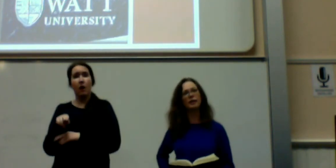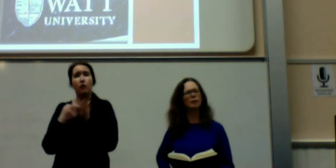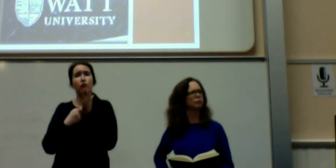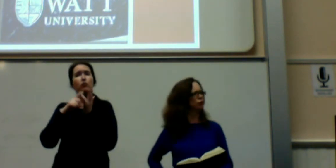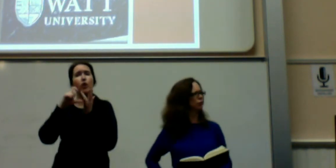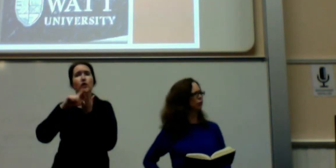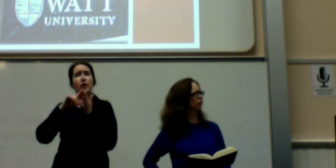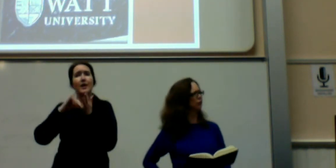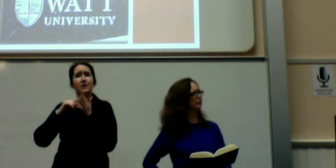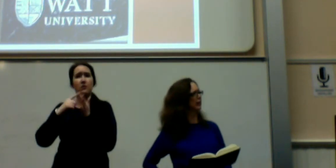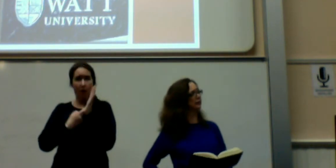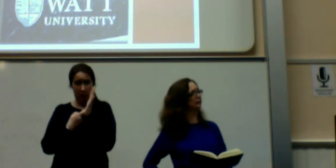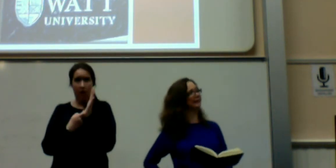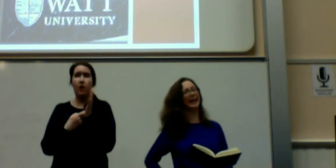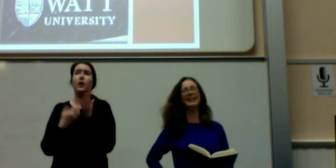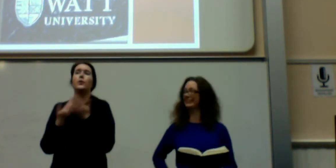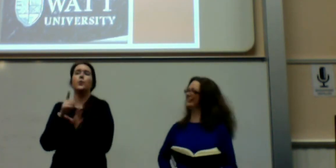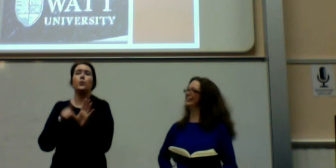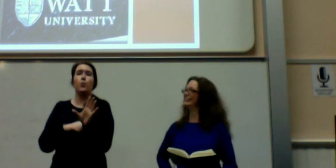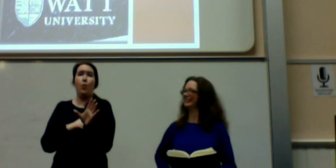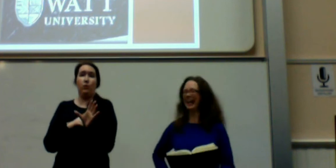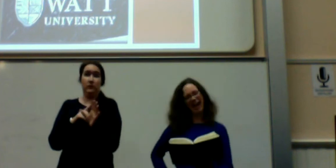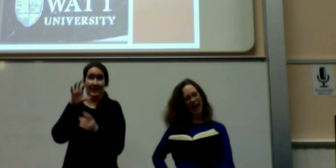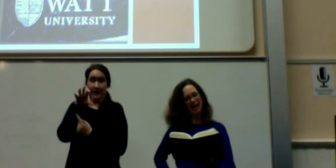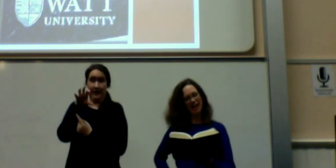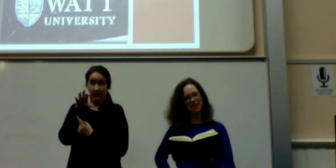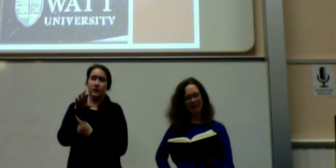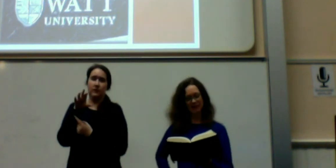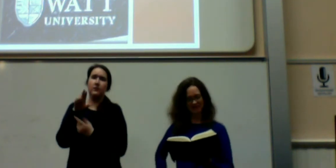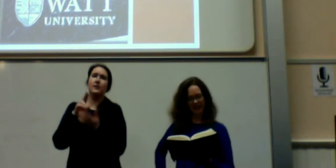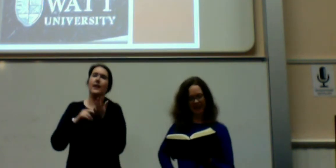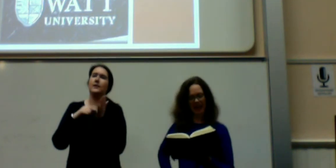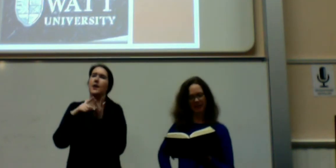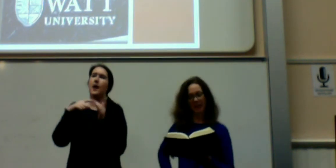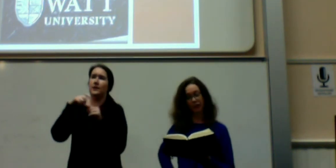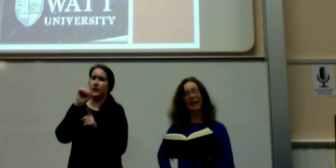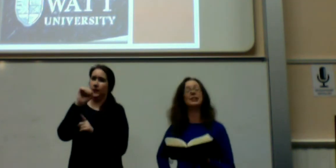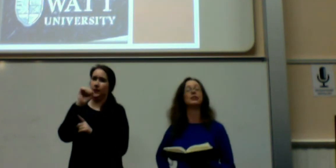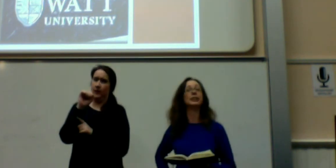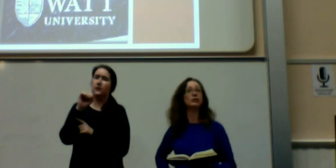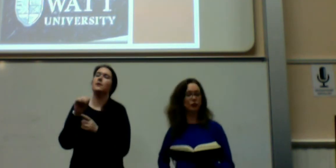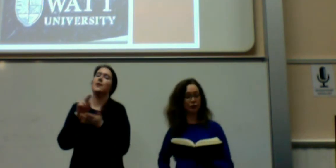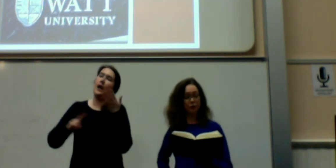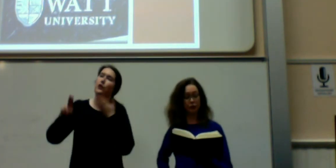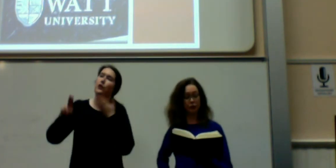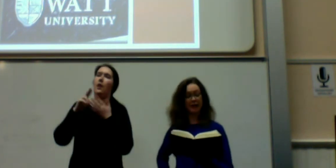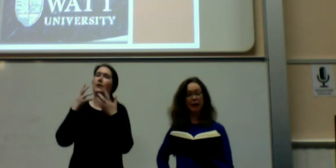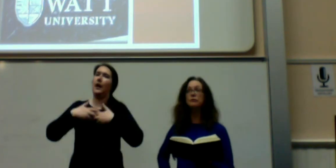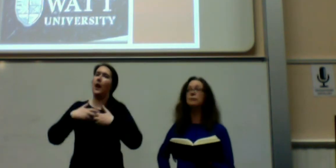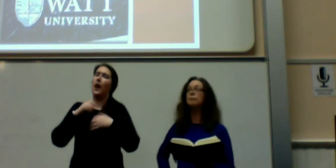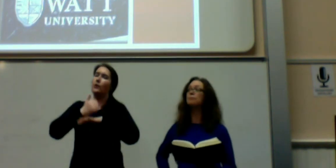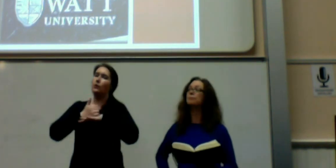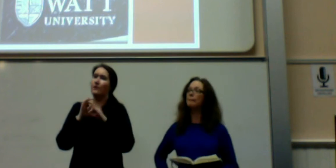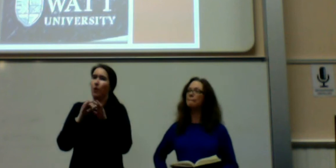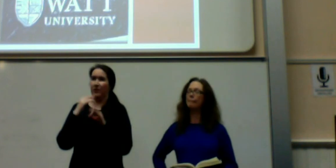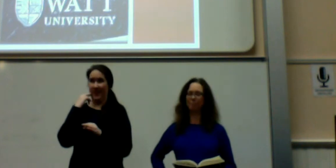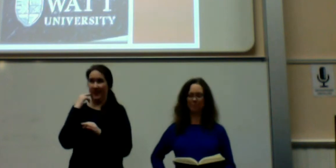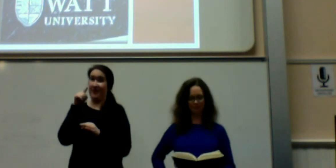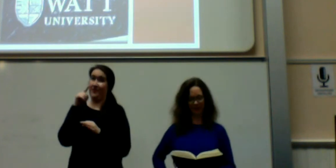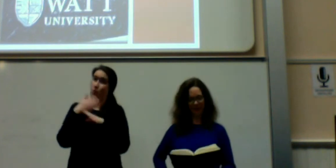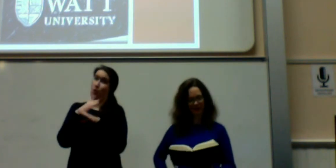in New York, yes. And also the National Technical Institute for the Deaf.